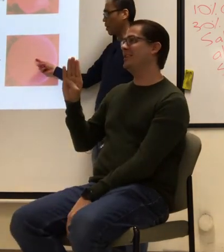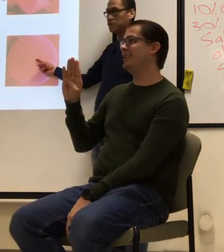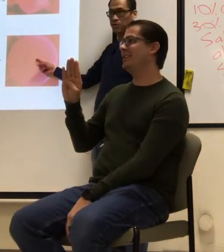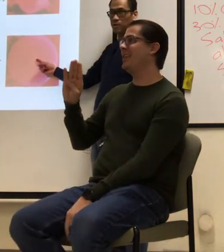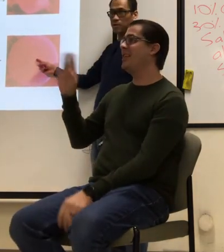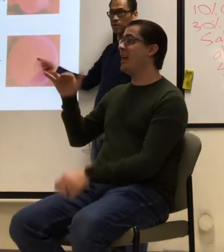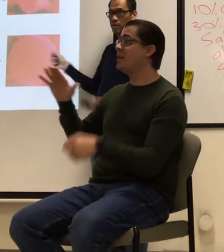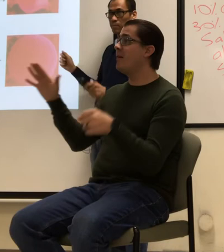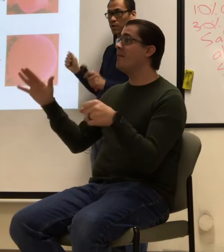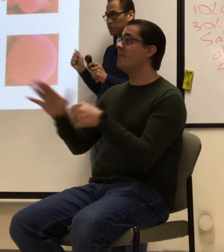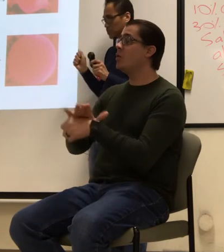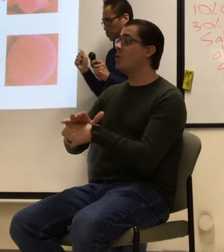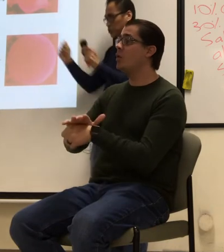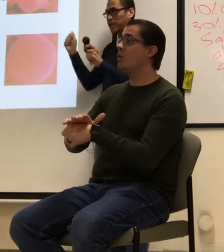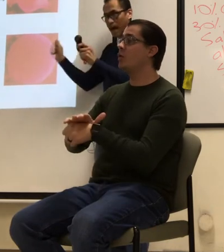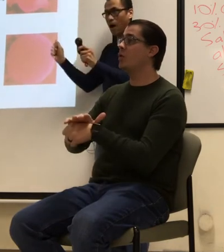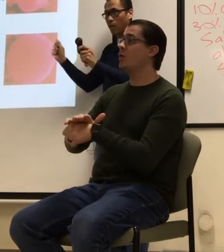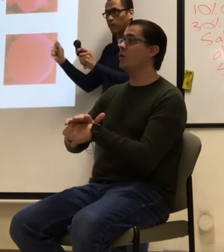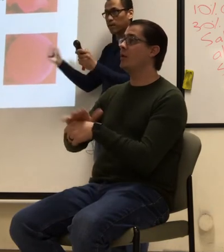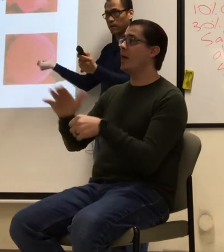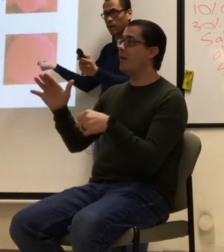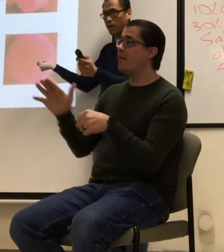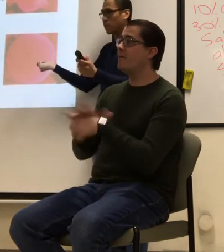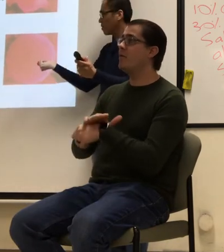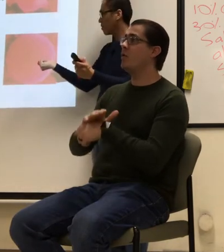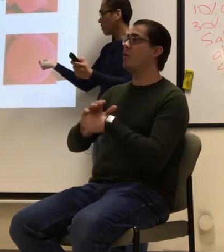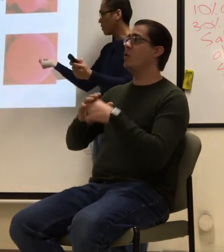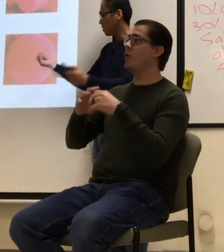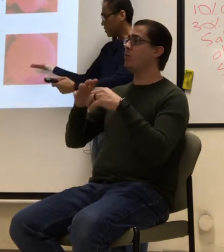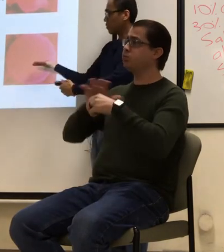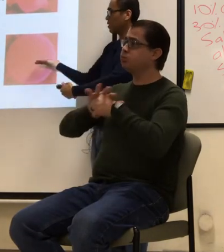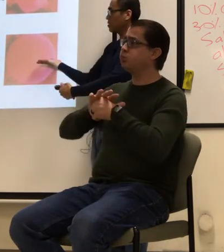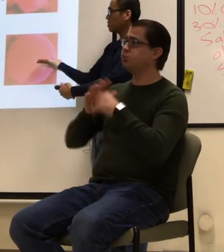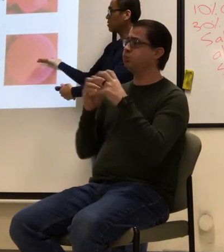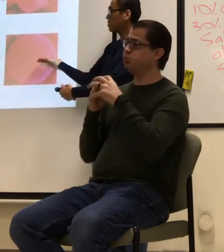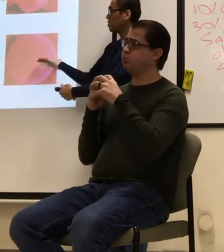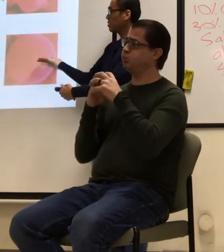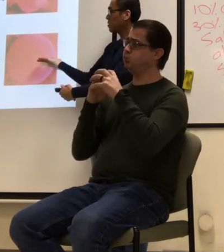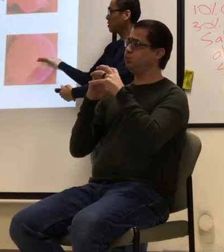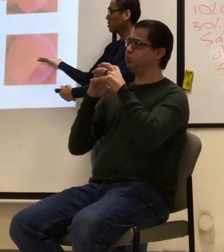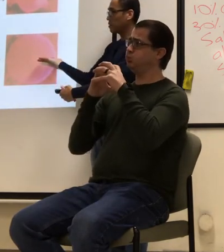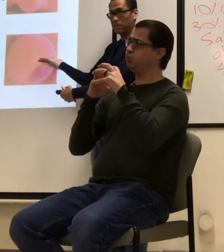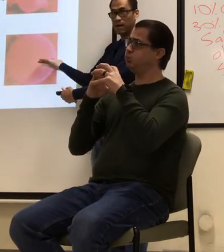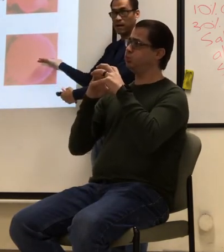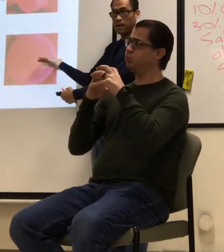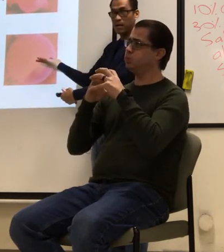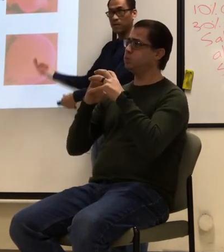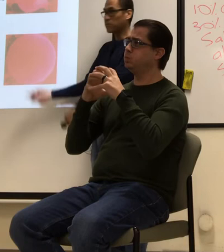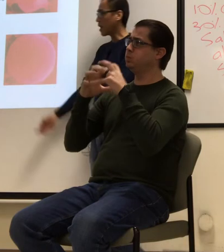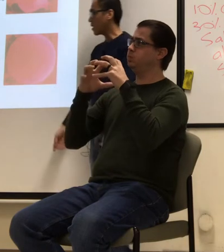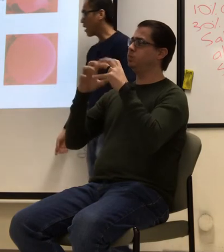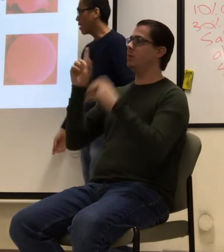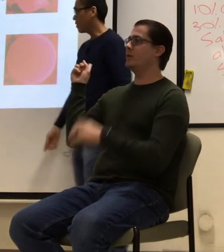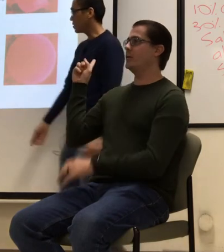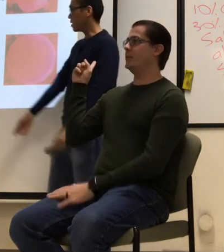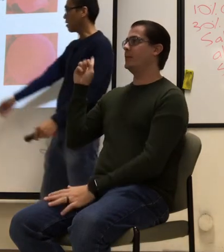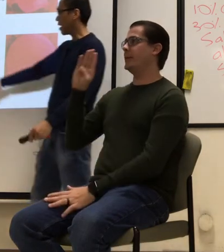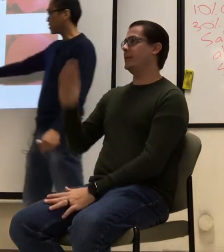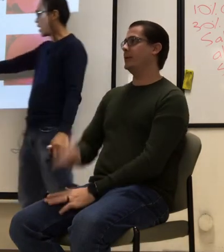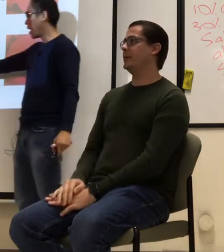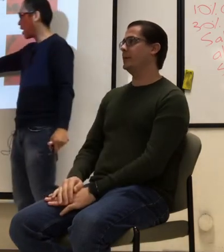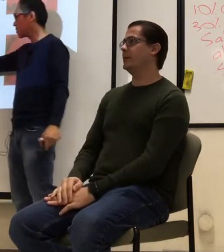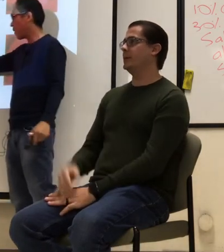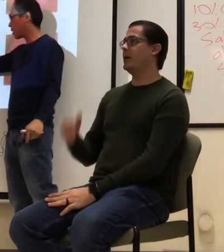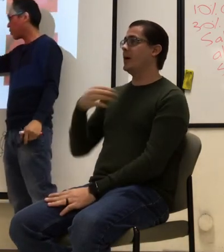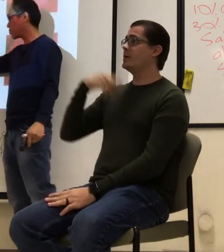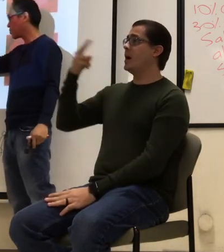of pressure. Pressure is pushing out, you know. This one does. Okay. This one had a, the cell, it